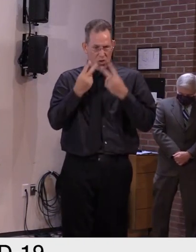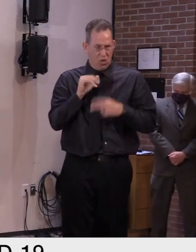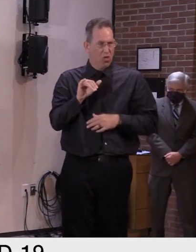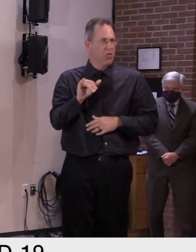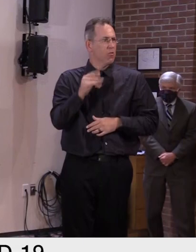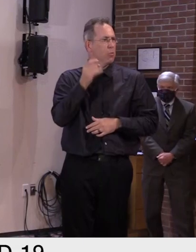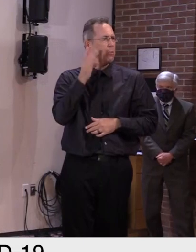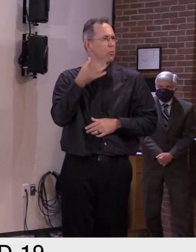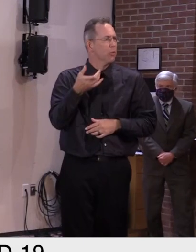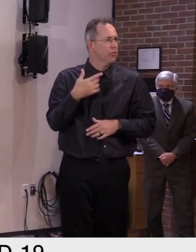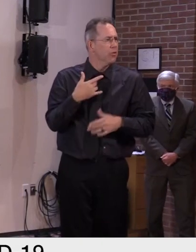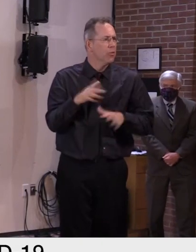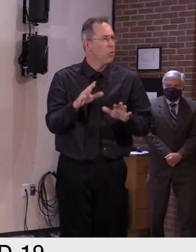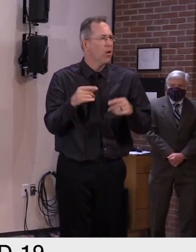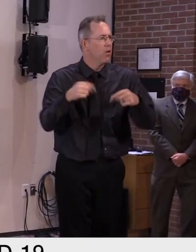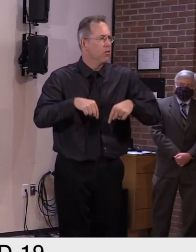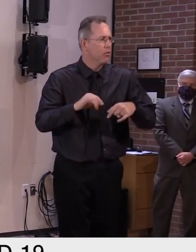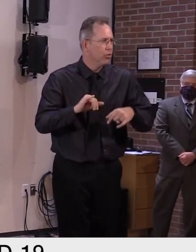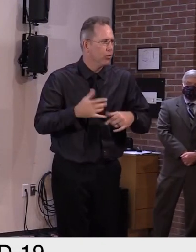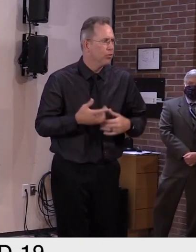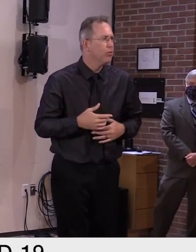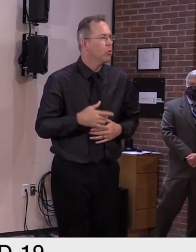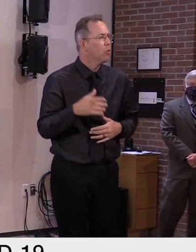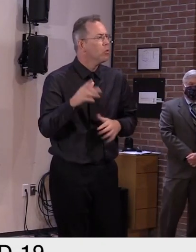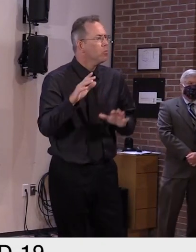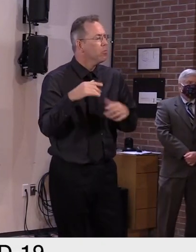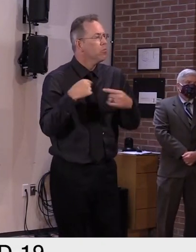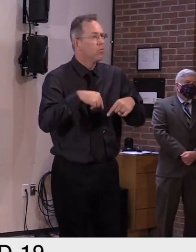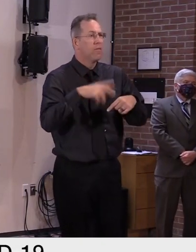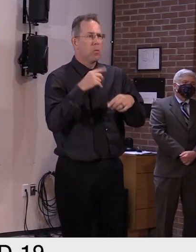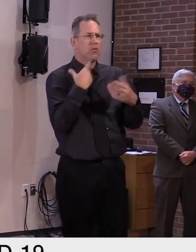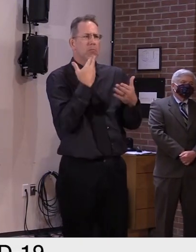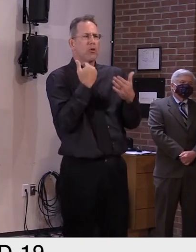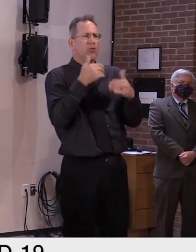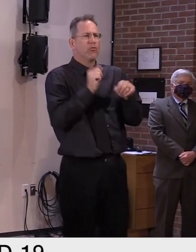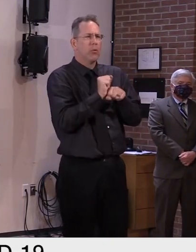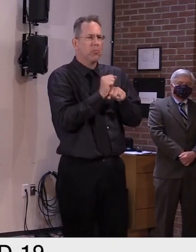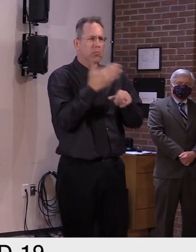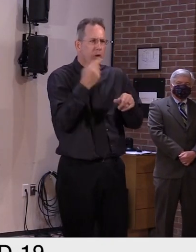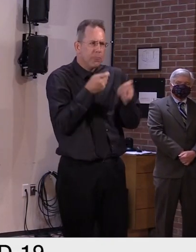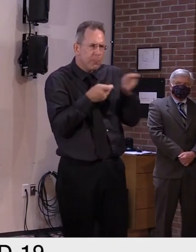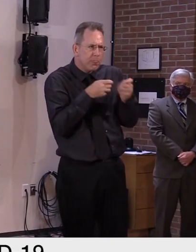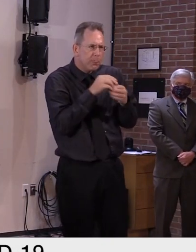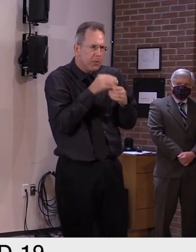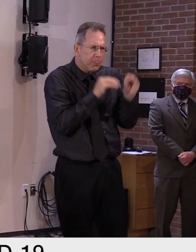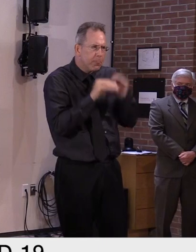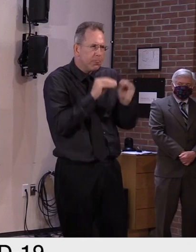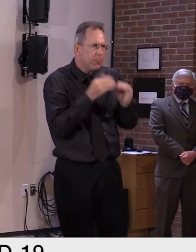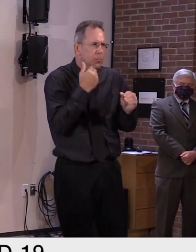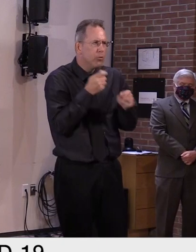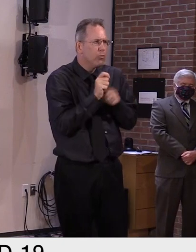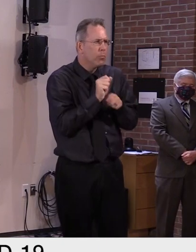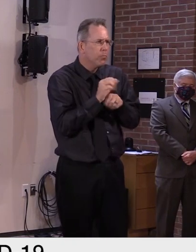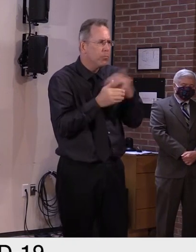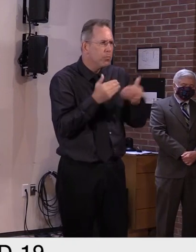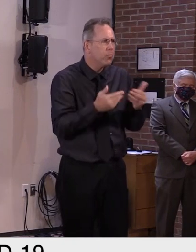pretty good shape, pretty solid with the unemployment trust fund. Commissioner Harrington, anything I've missed that you